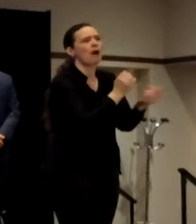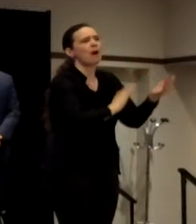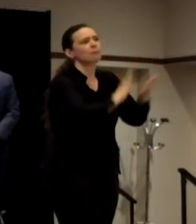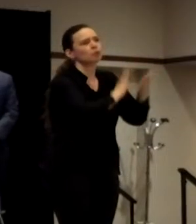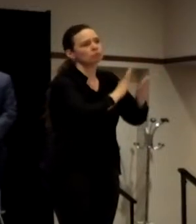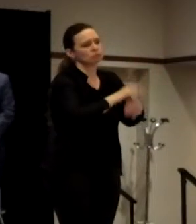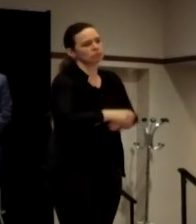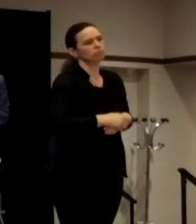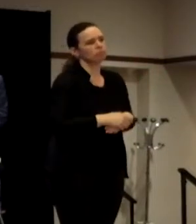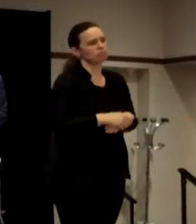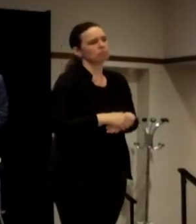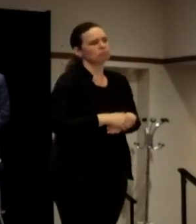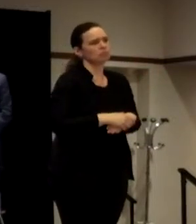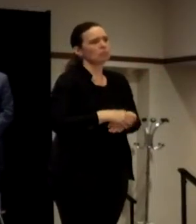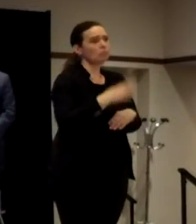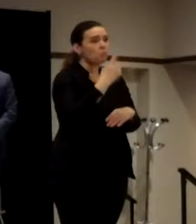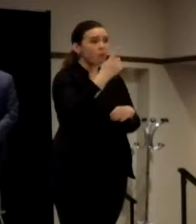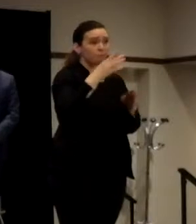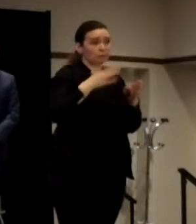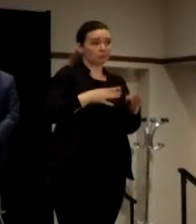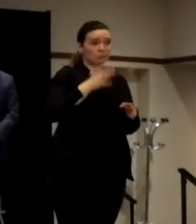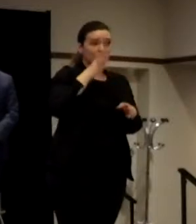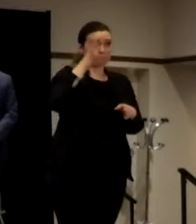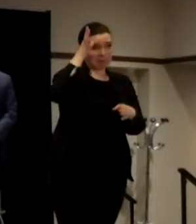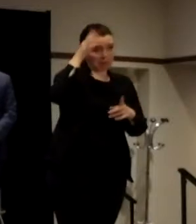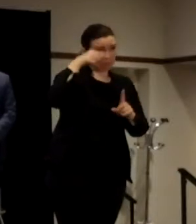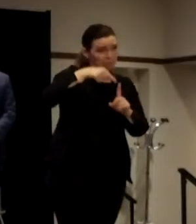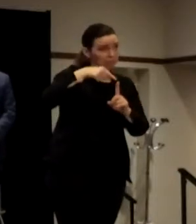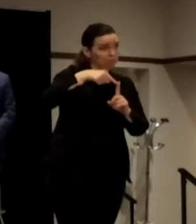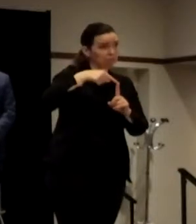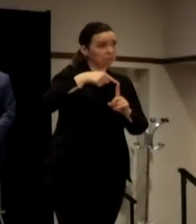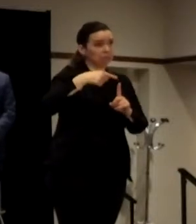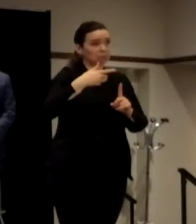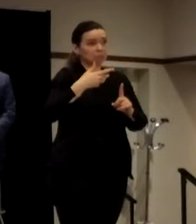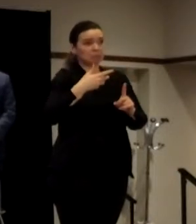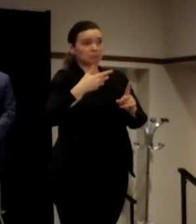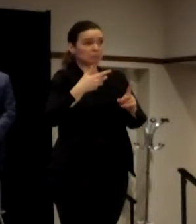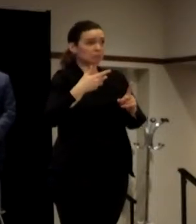person was not even a parent, was somebody who just were